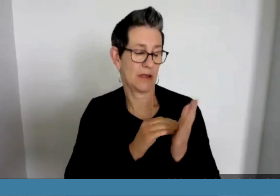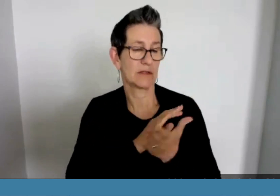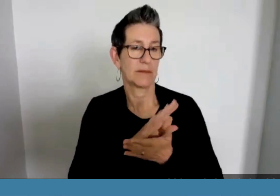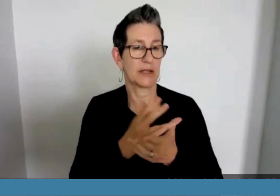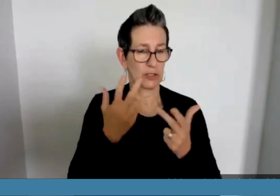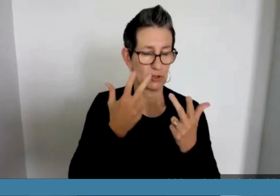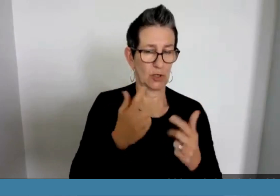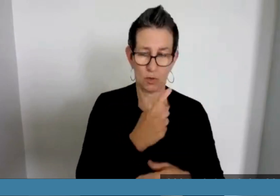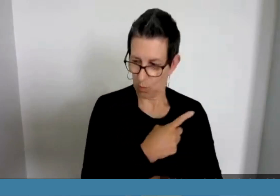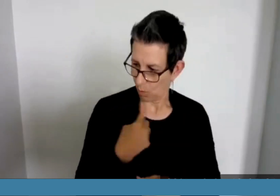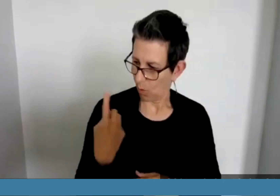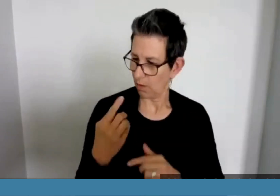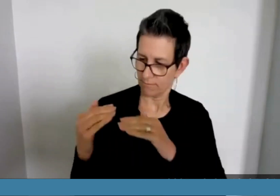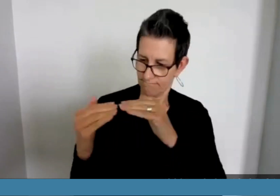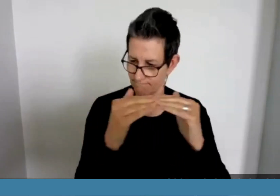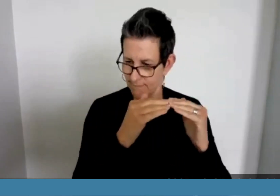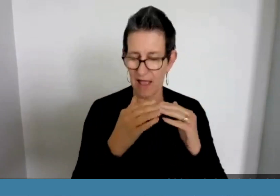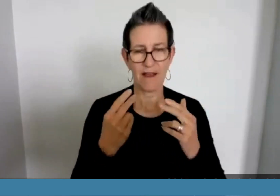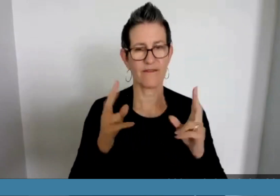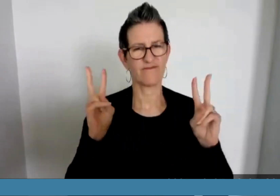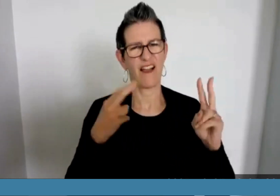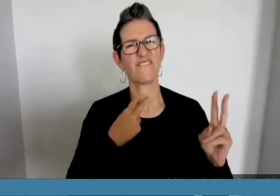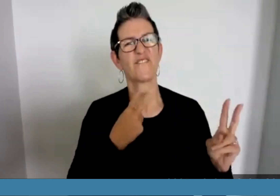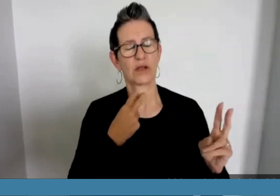has a voice in leadership and governance.